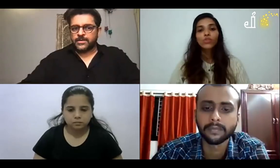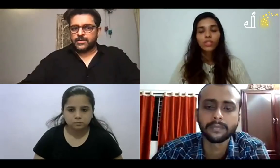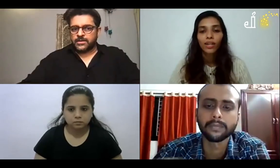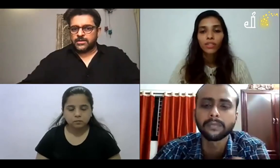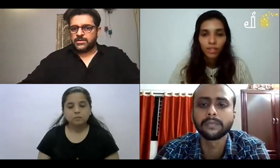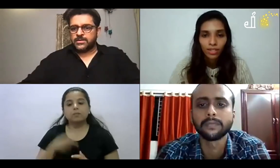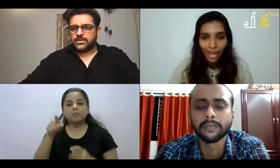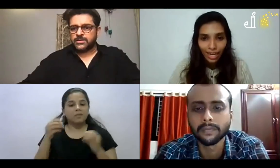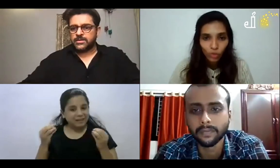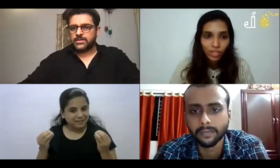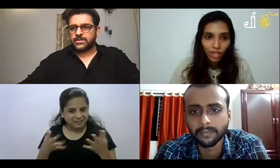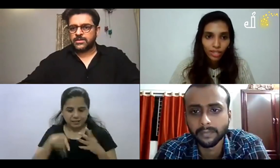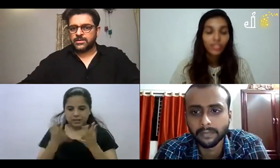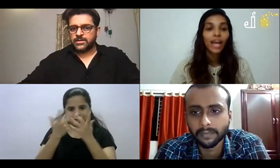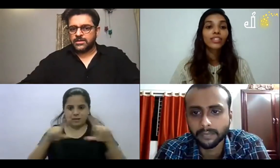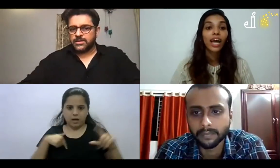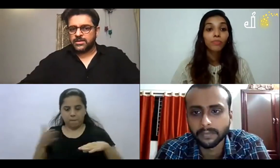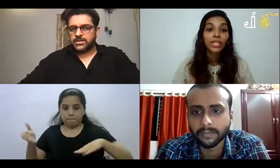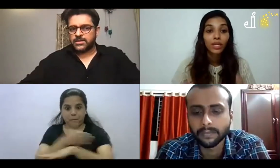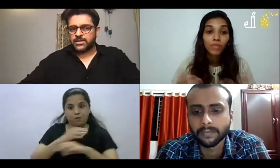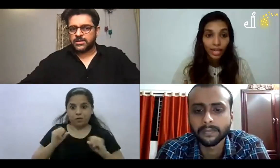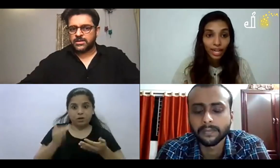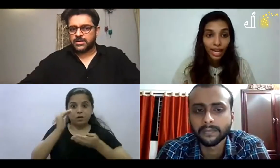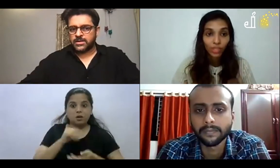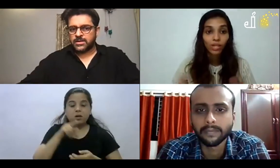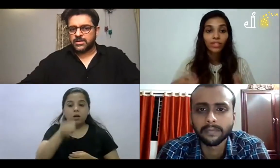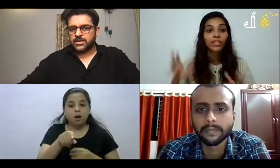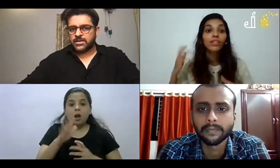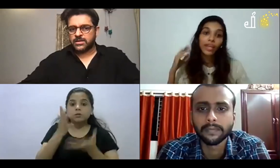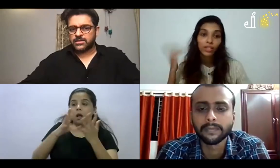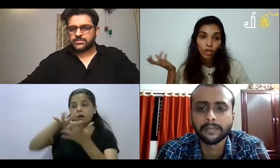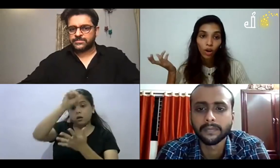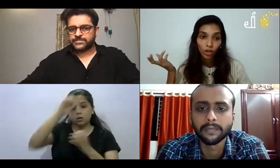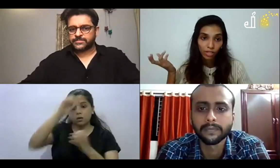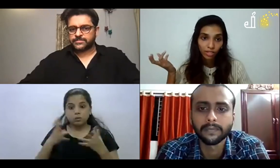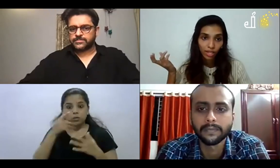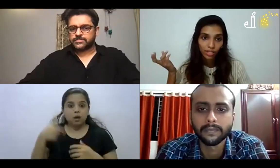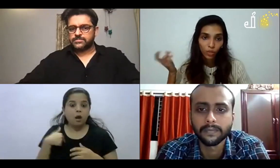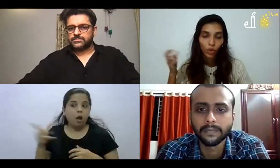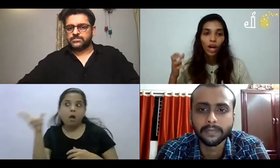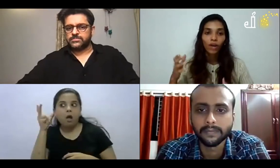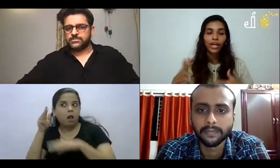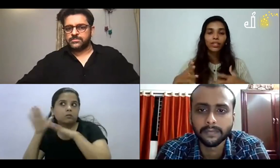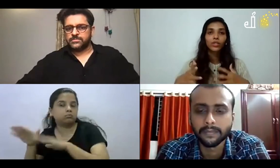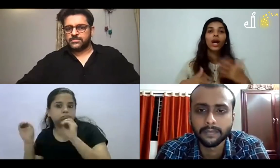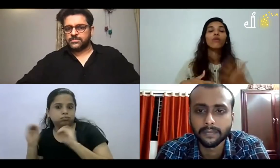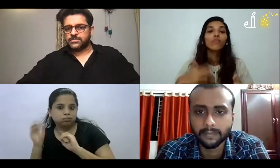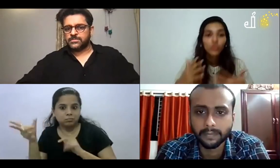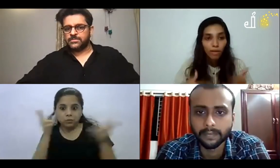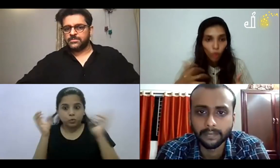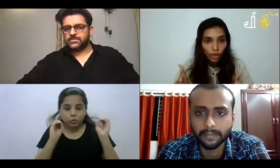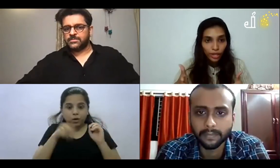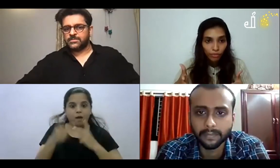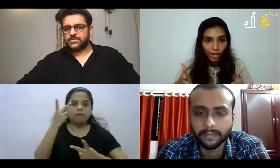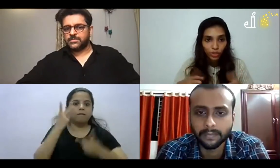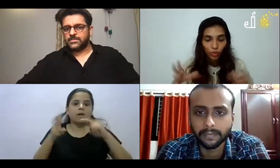So when you start sign language earlier, the child start picking up sign language rather than relying on the auditory skill. So when you have a